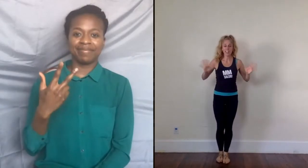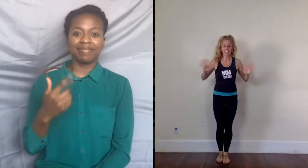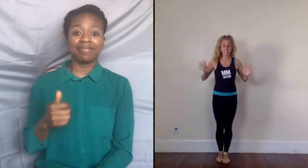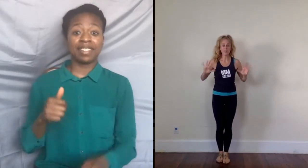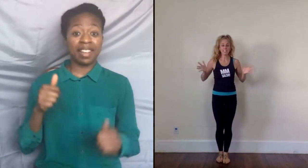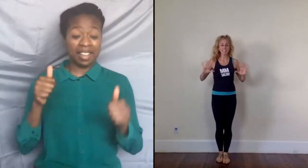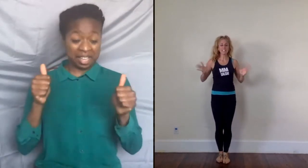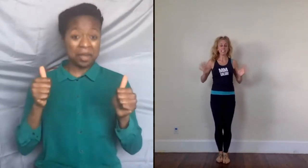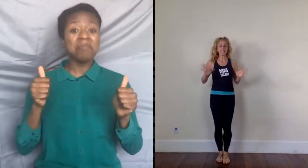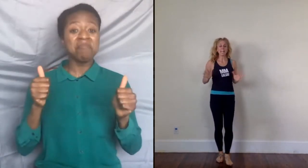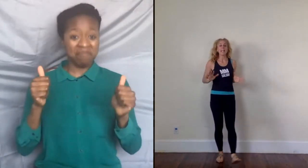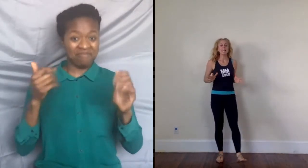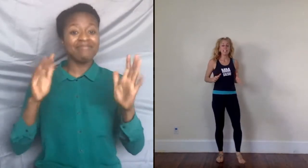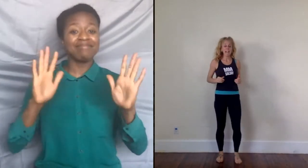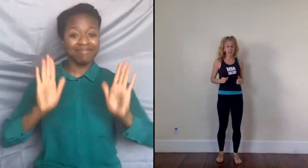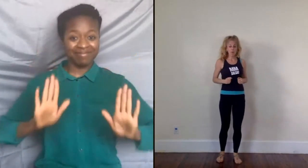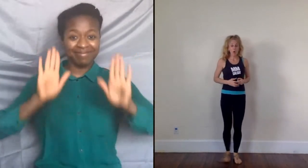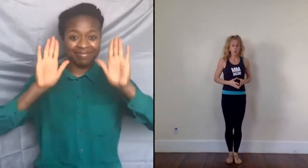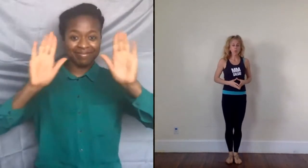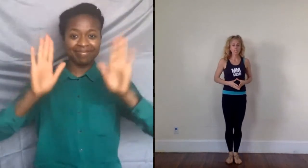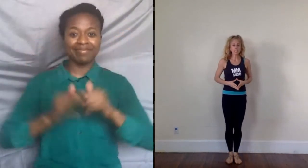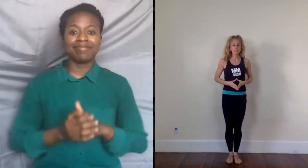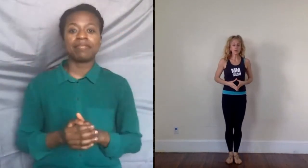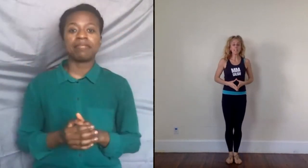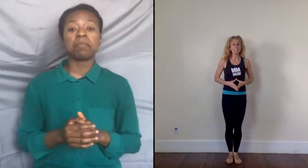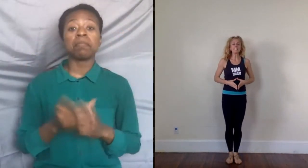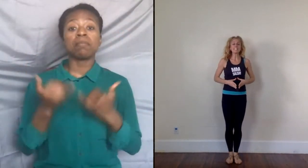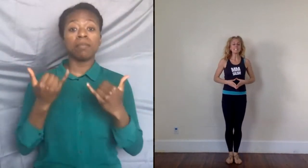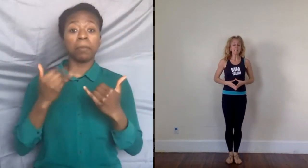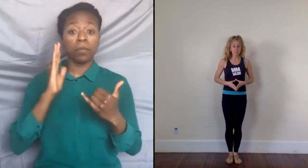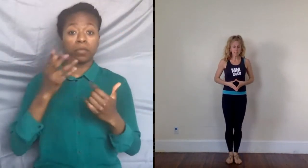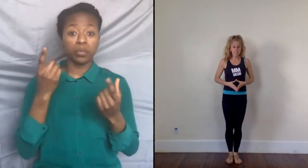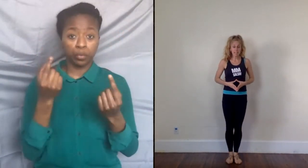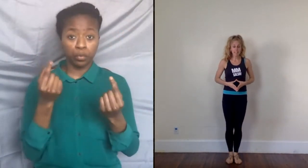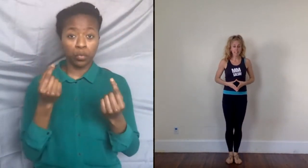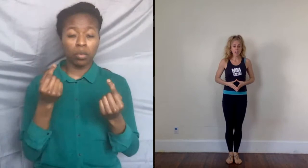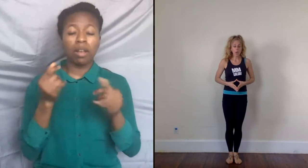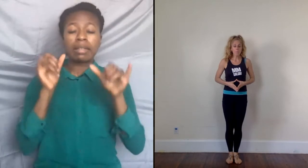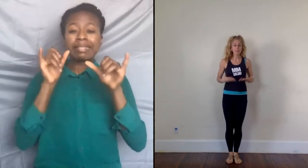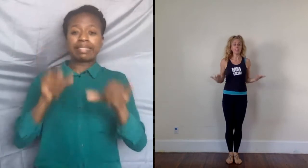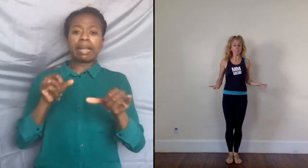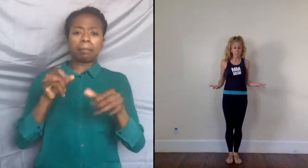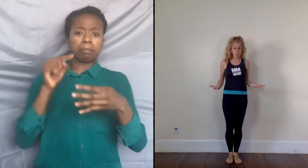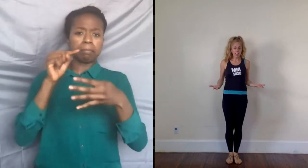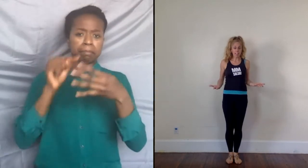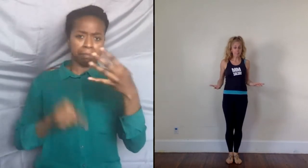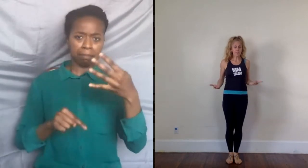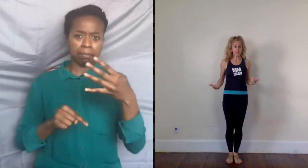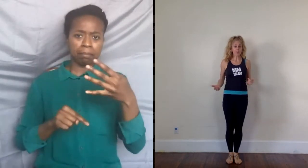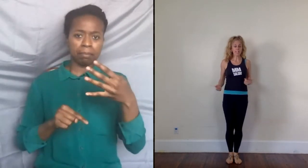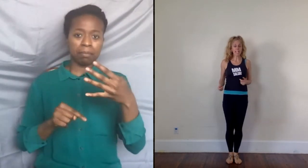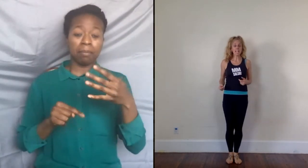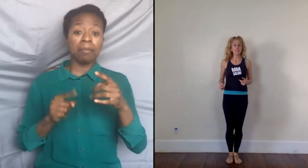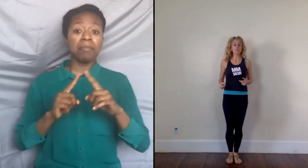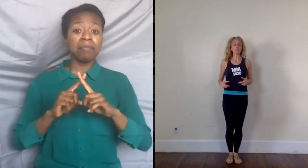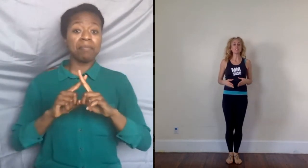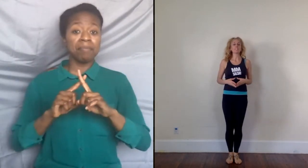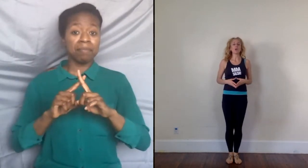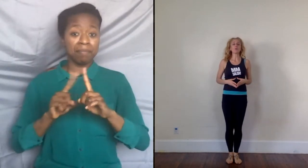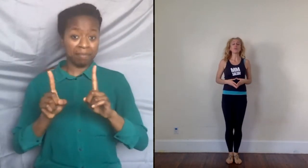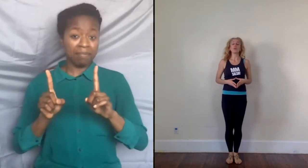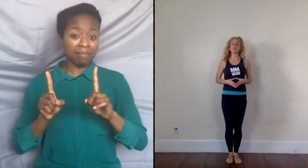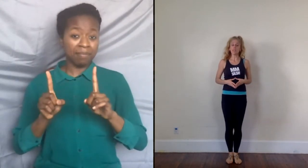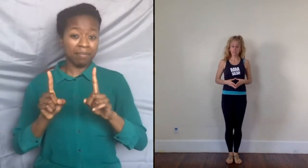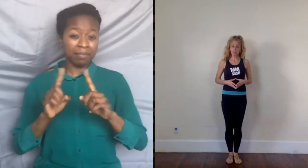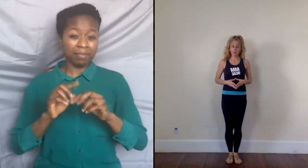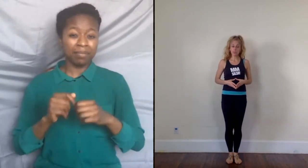All right, that was excellent. Now, what we're going to do is the same exact thing, but on the other one, okay? So we're gonna